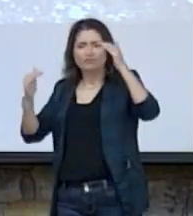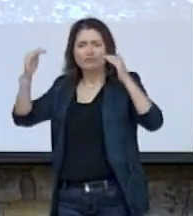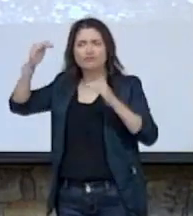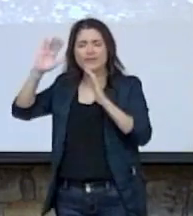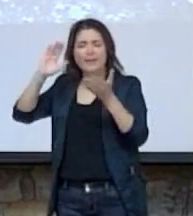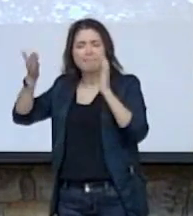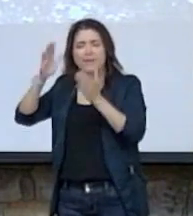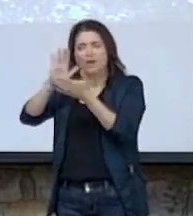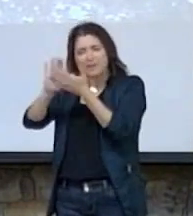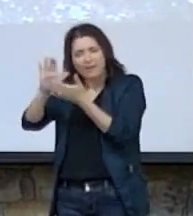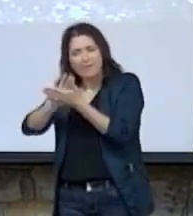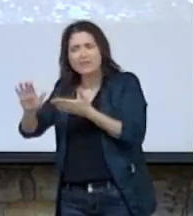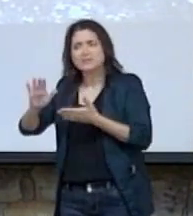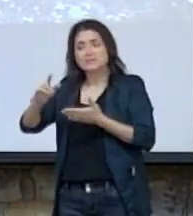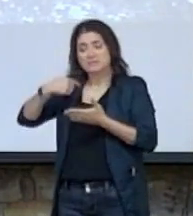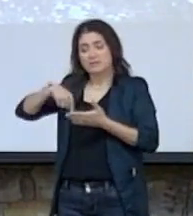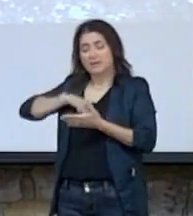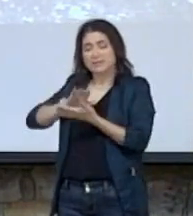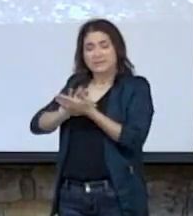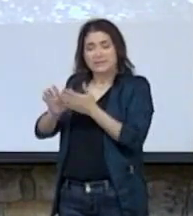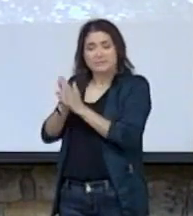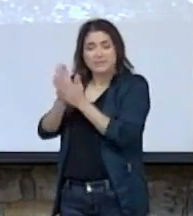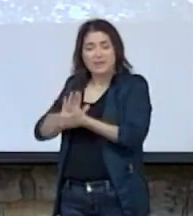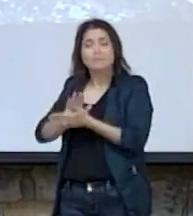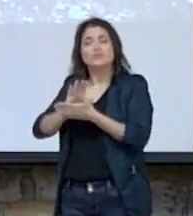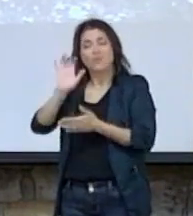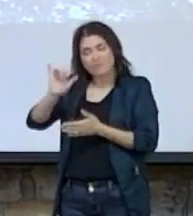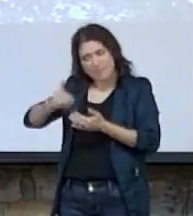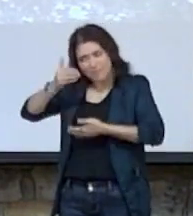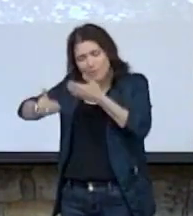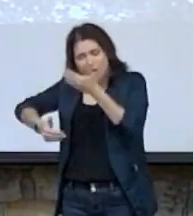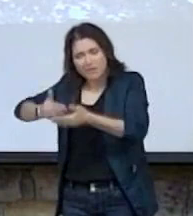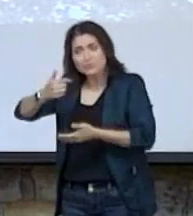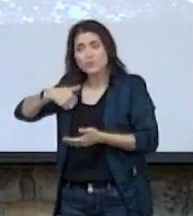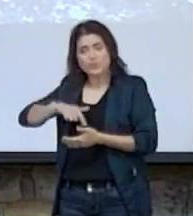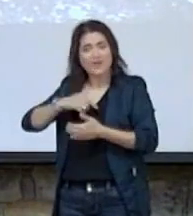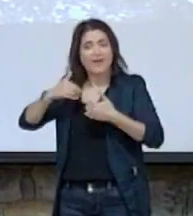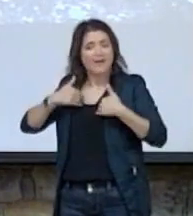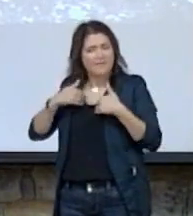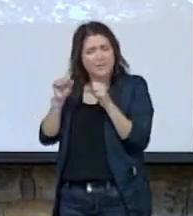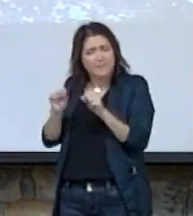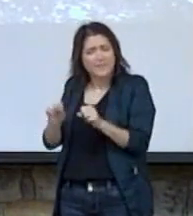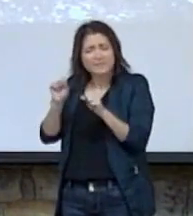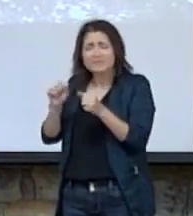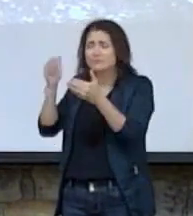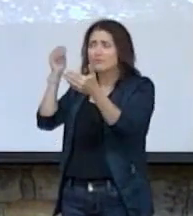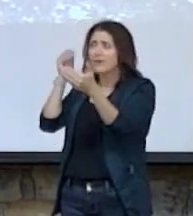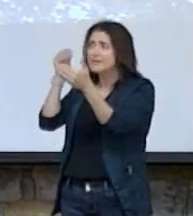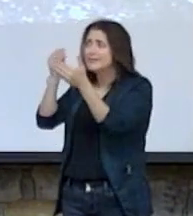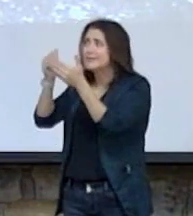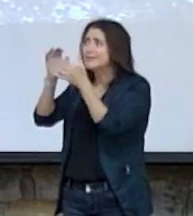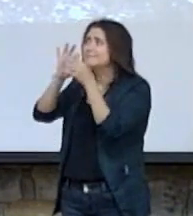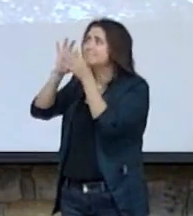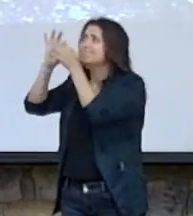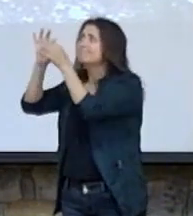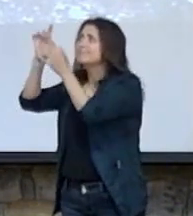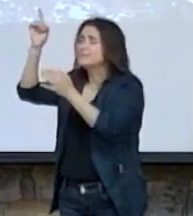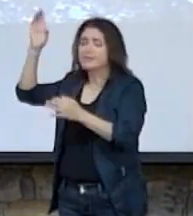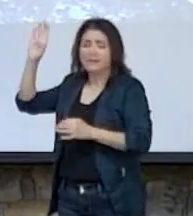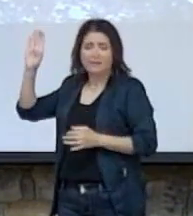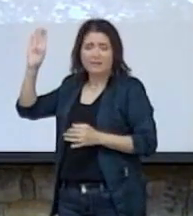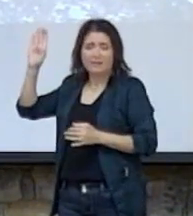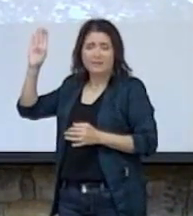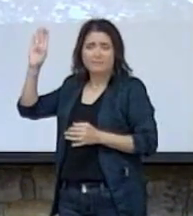clean. And it's through that whole process that we have this ability to draw near to God. But it's